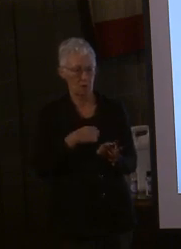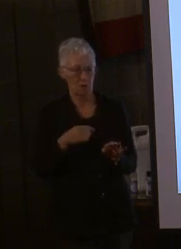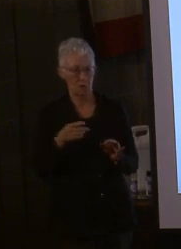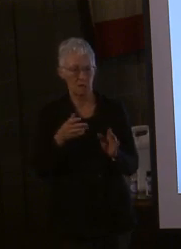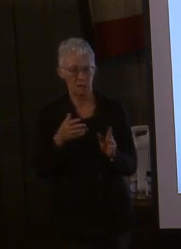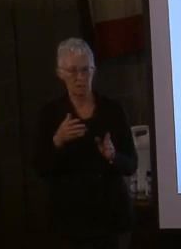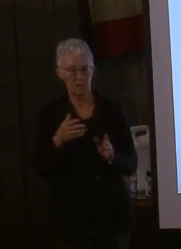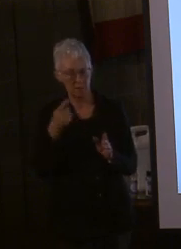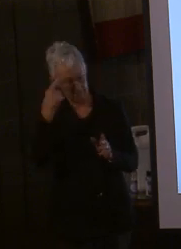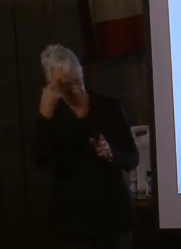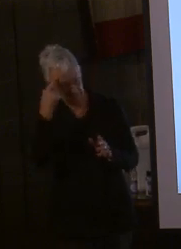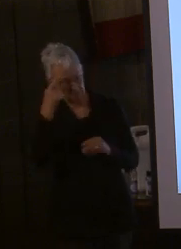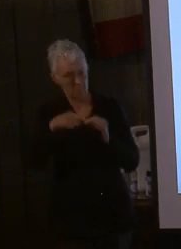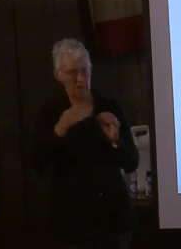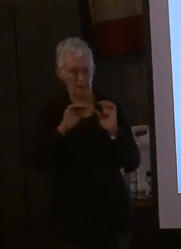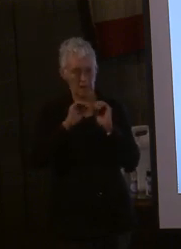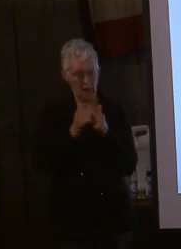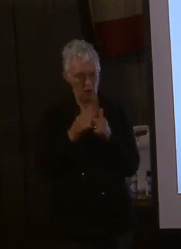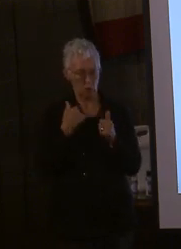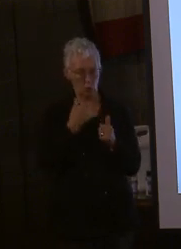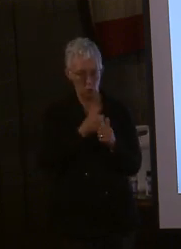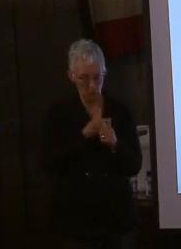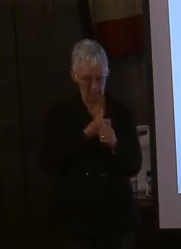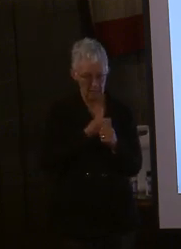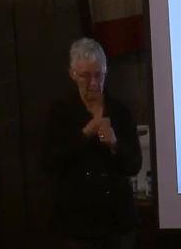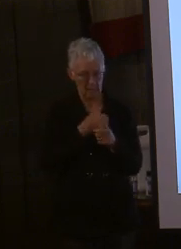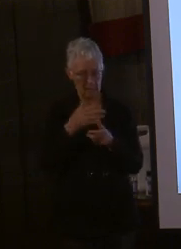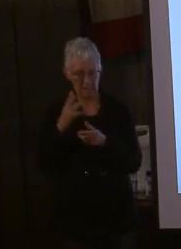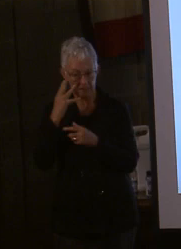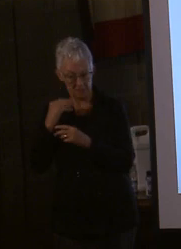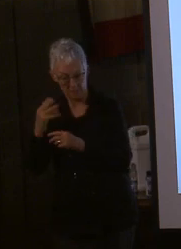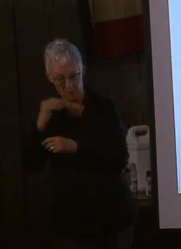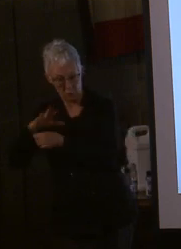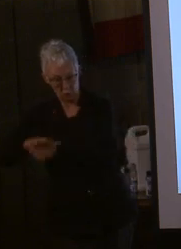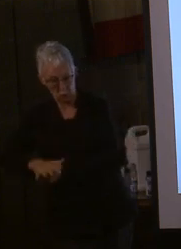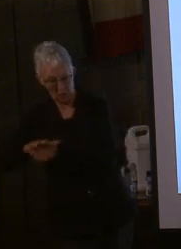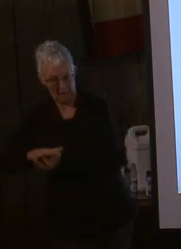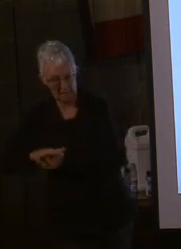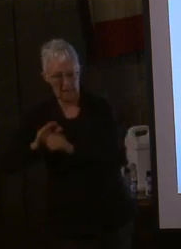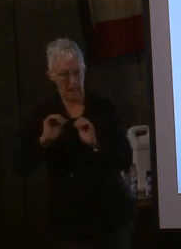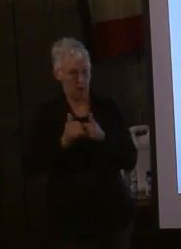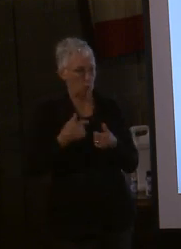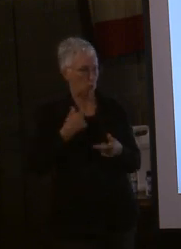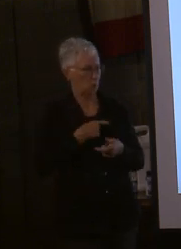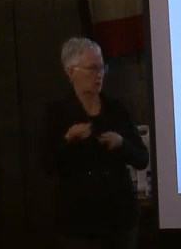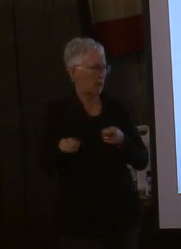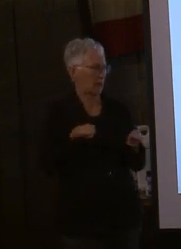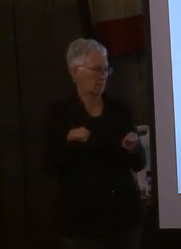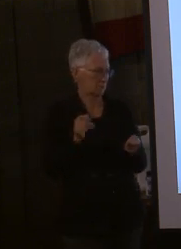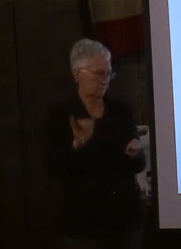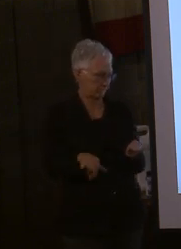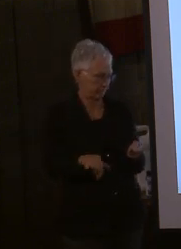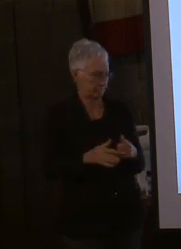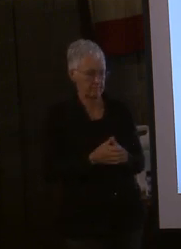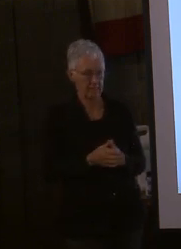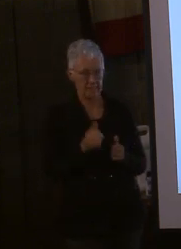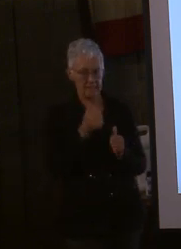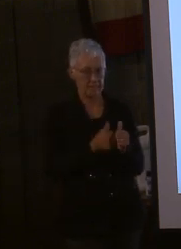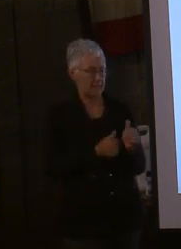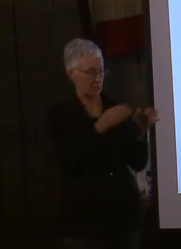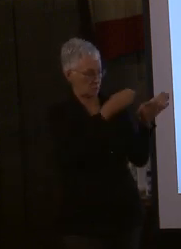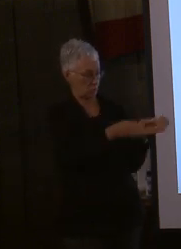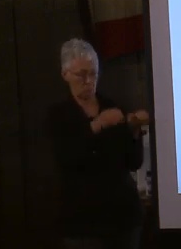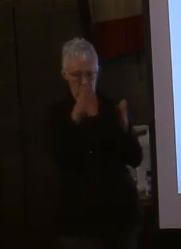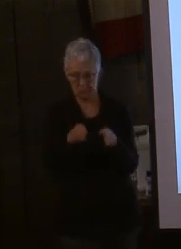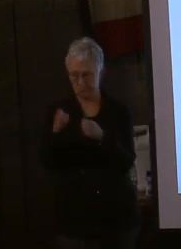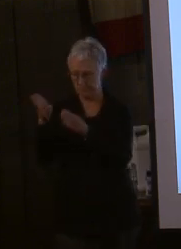about coping with stress. Stress can be individualized. Everybody experiences